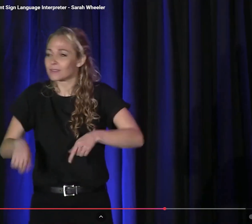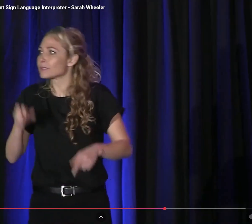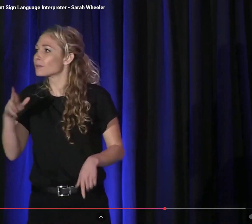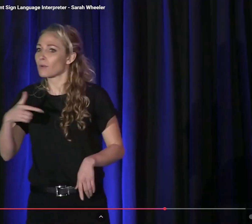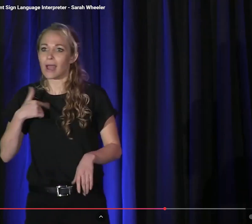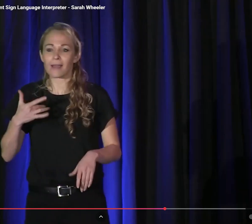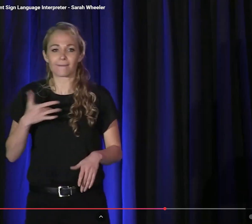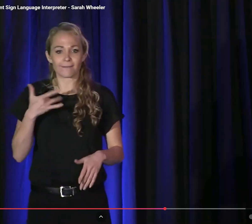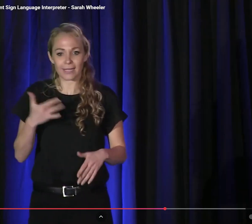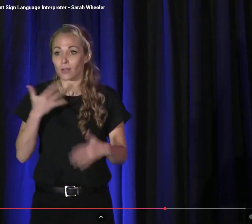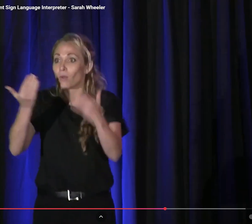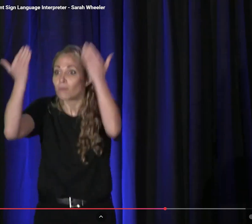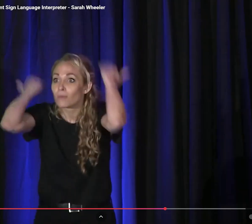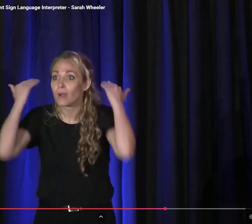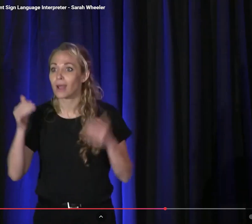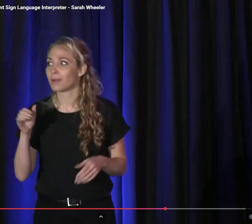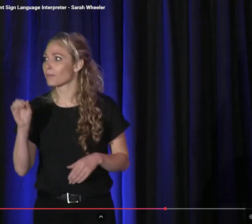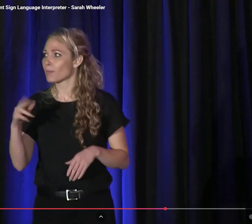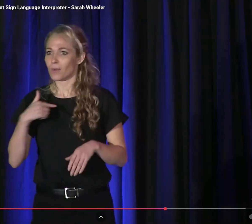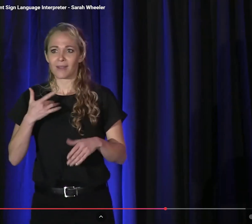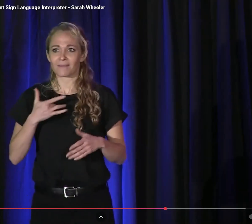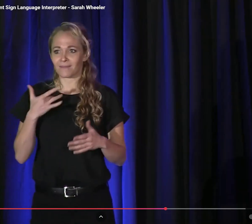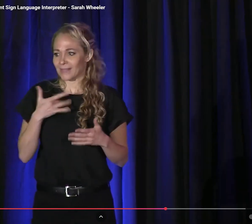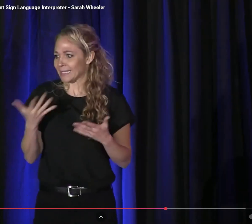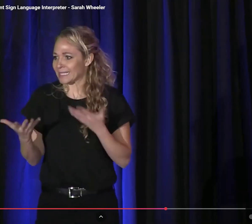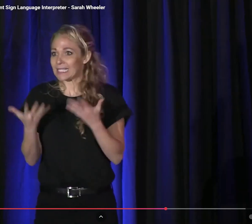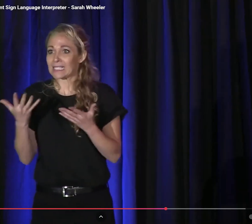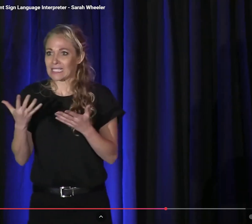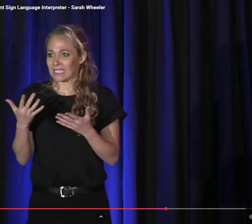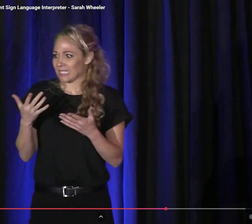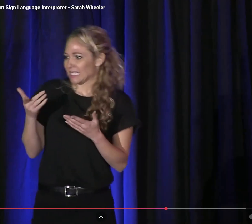So, if I could enter an interpreting situation, I feel nervous or overwhelmed,